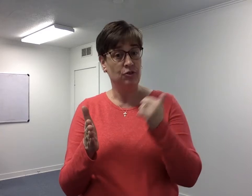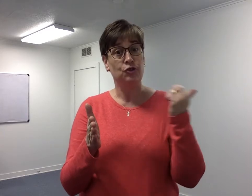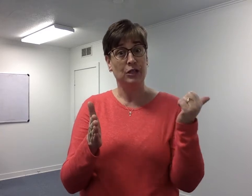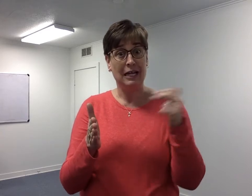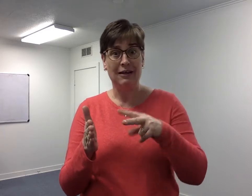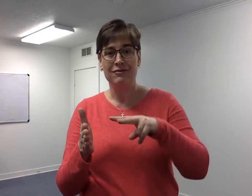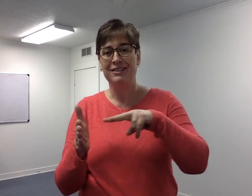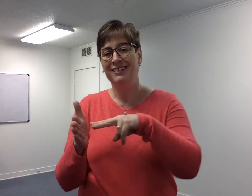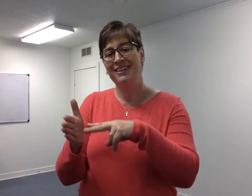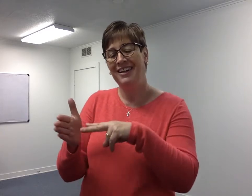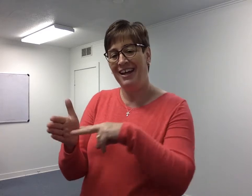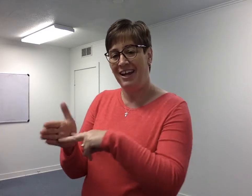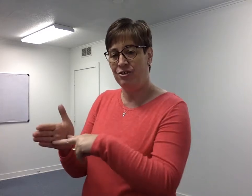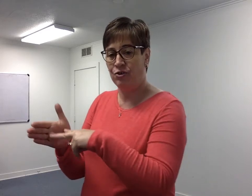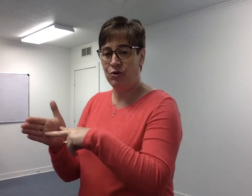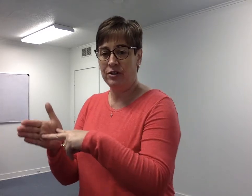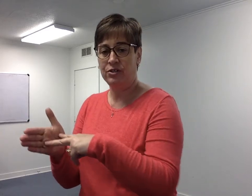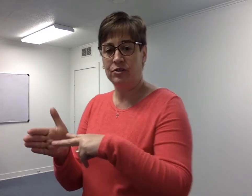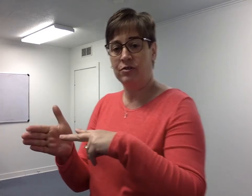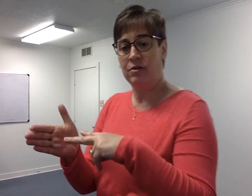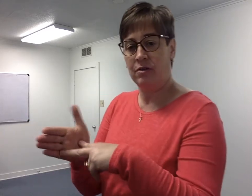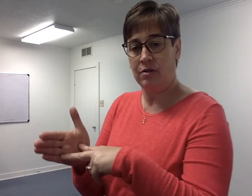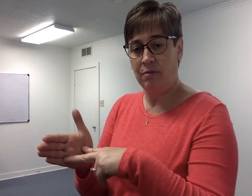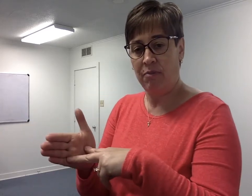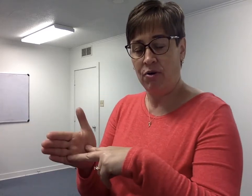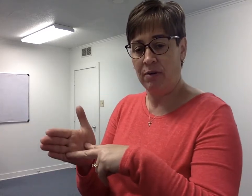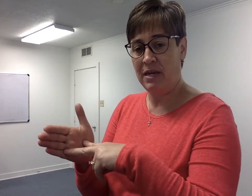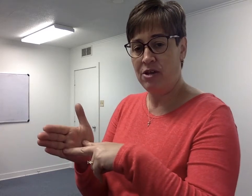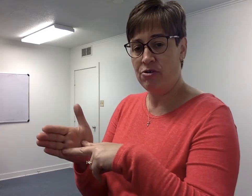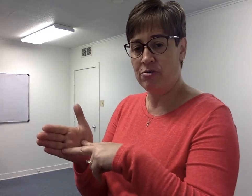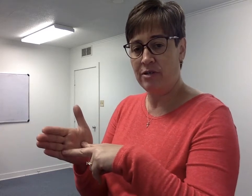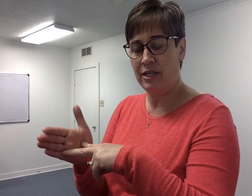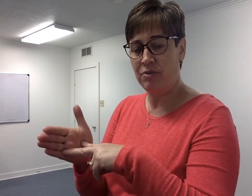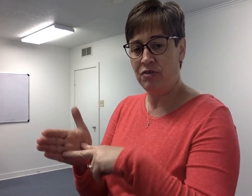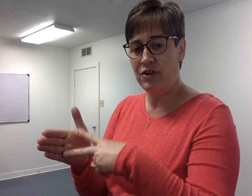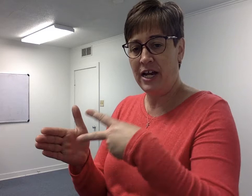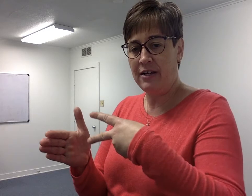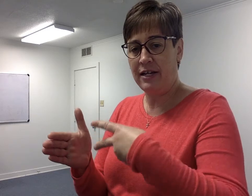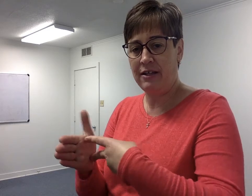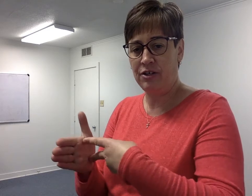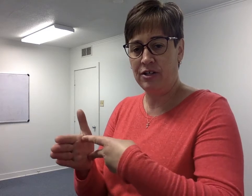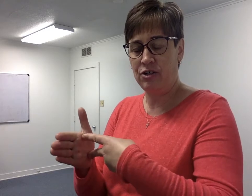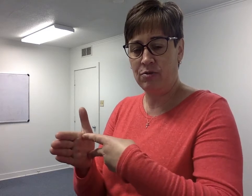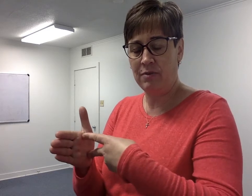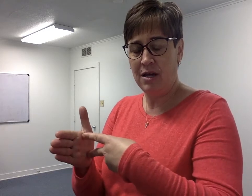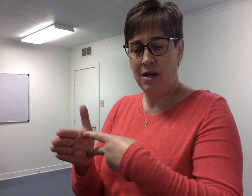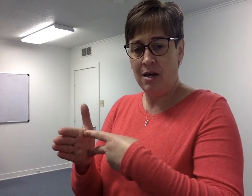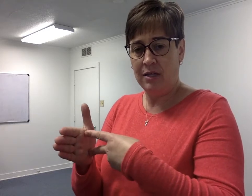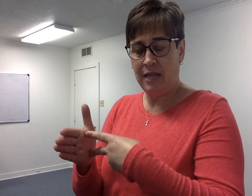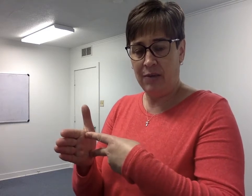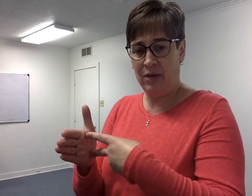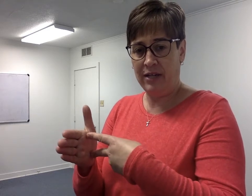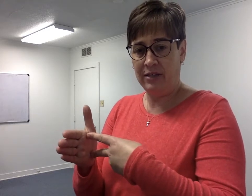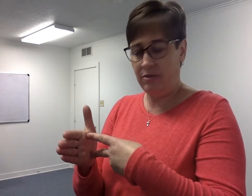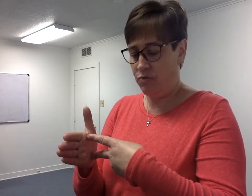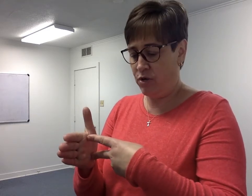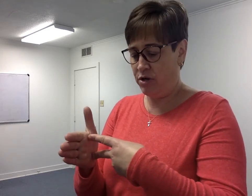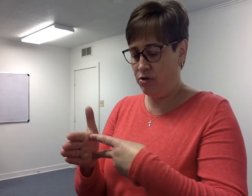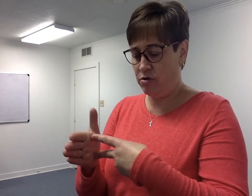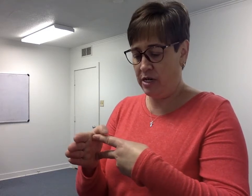to the left, and you're going to poke them here in the middle of your hand, and then you're going to do them sideways, where your